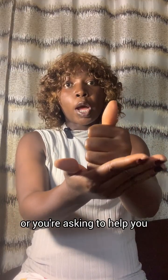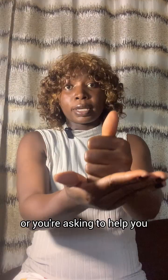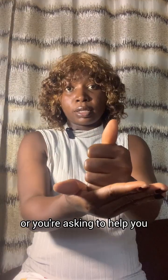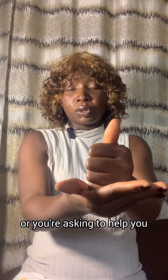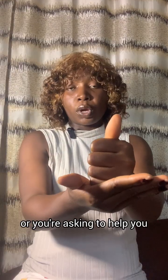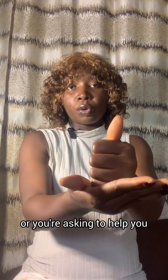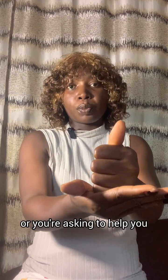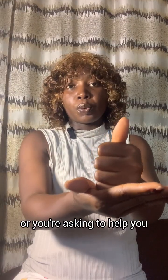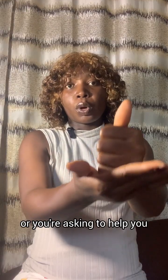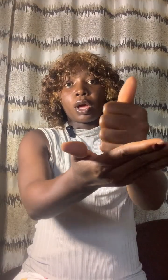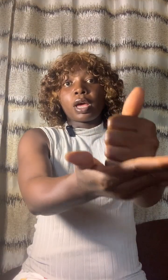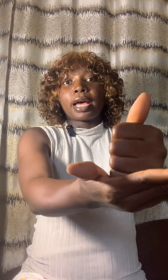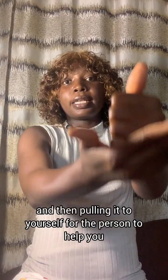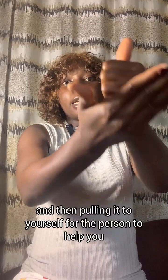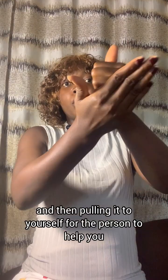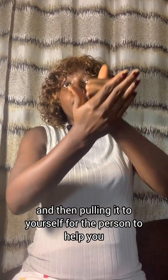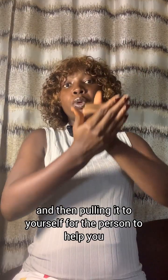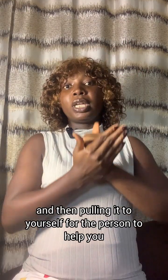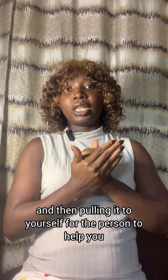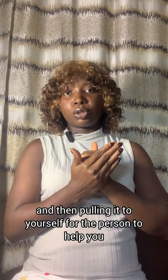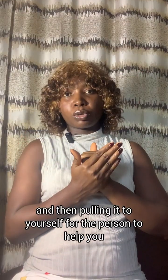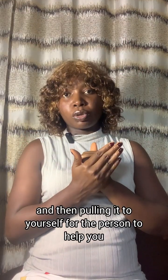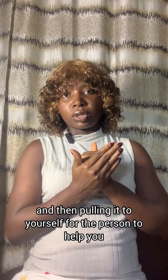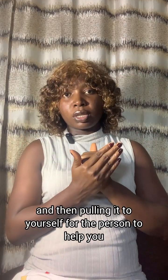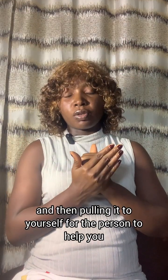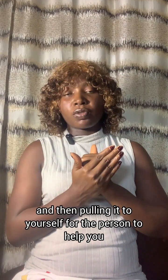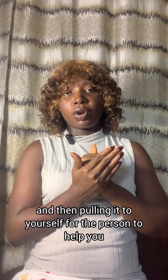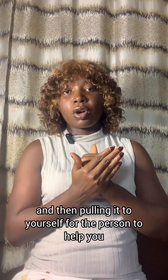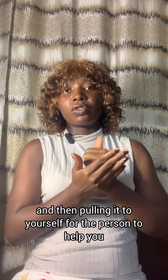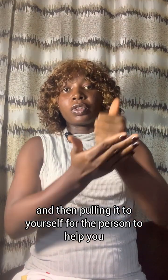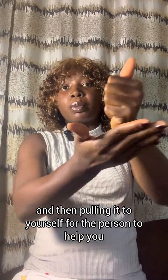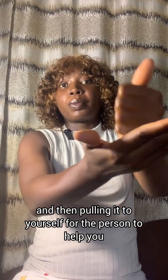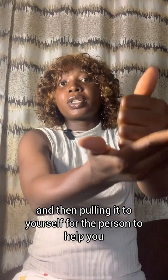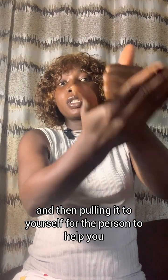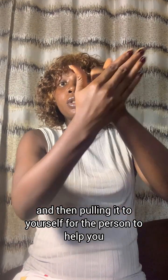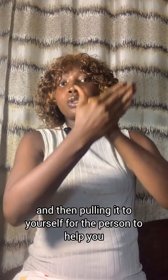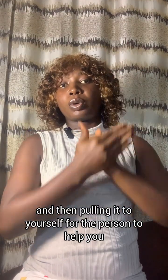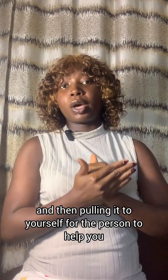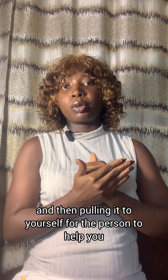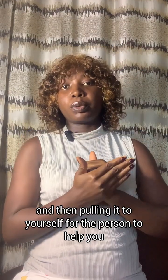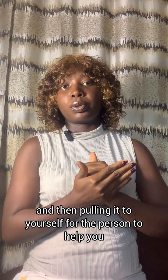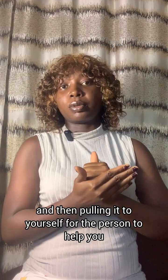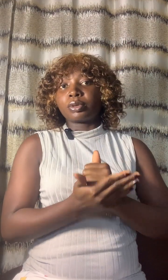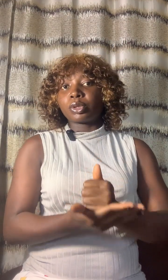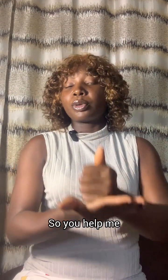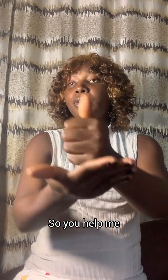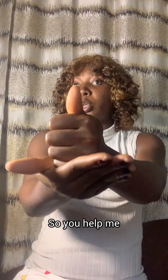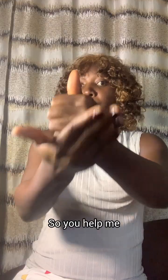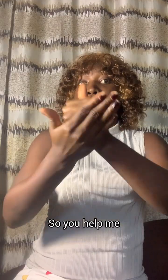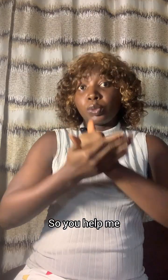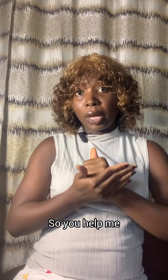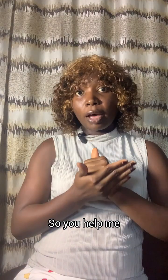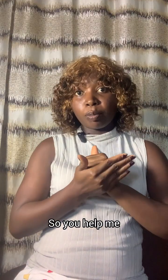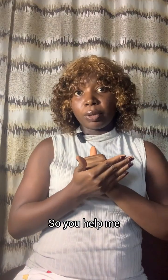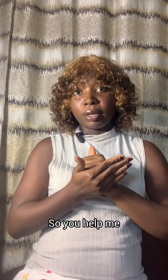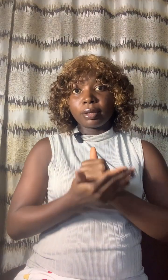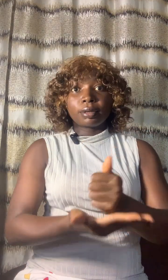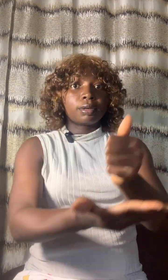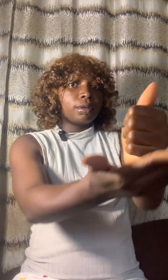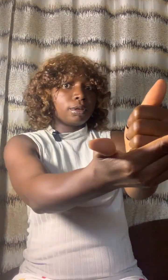asking to help you, and then pulling it to yourself for the person to help you. So, you help me.